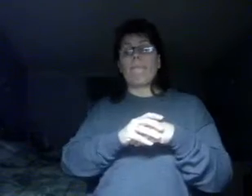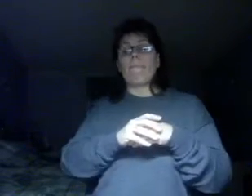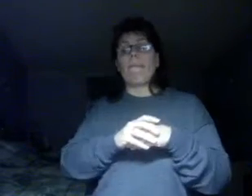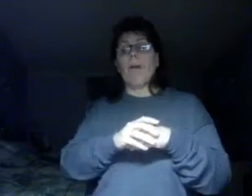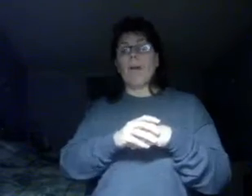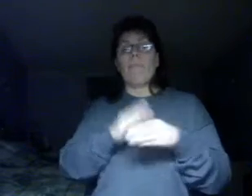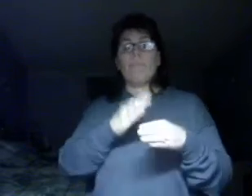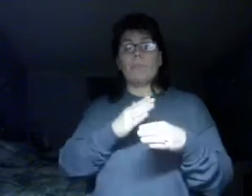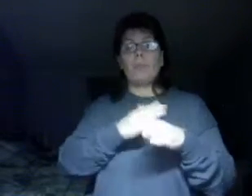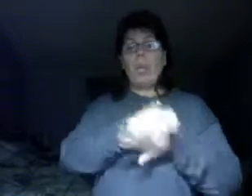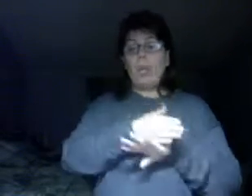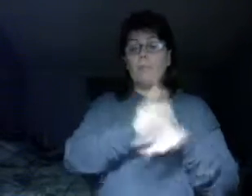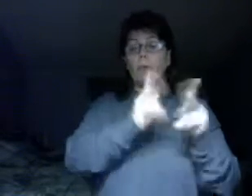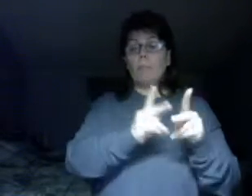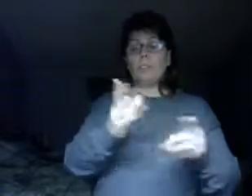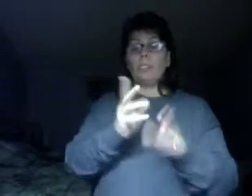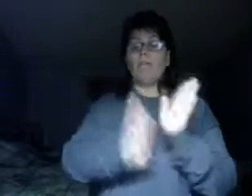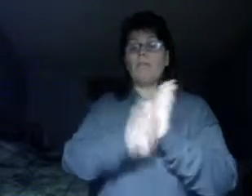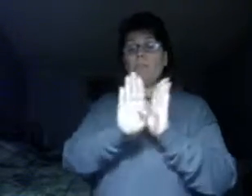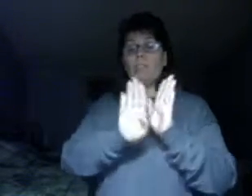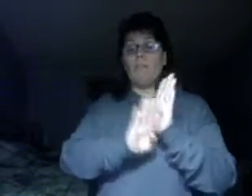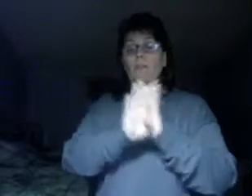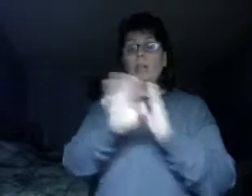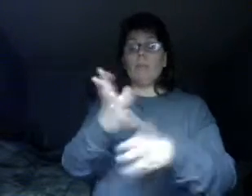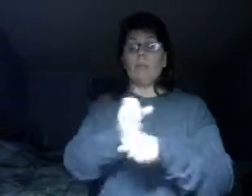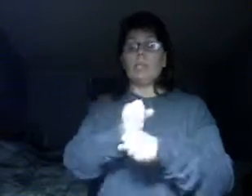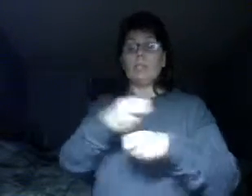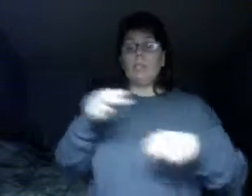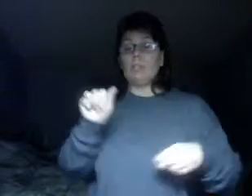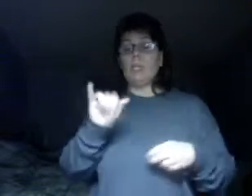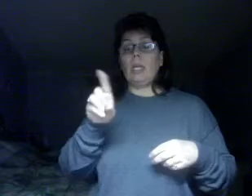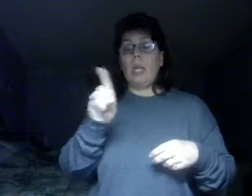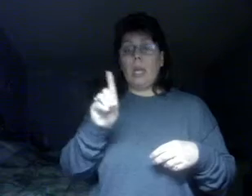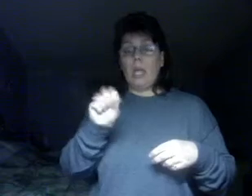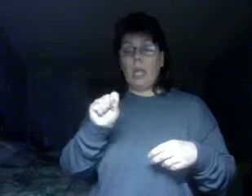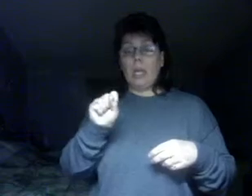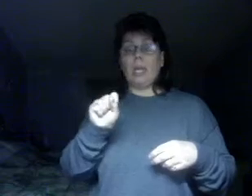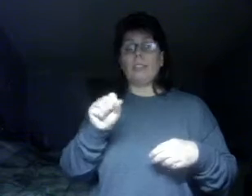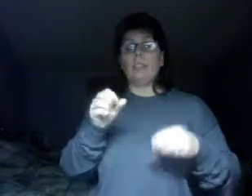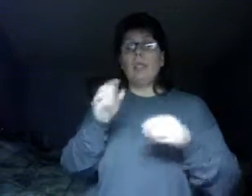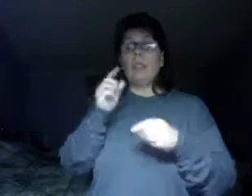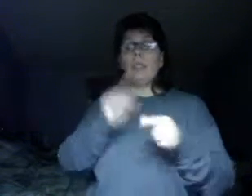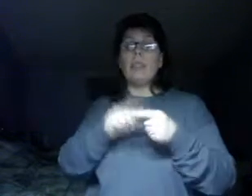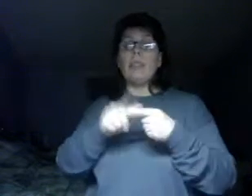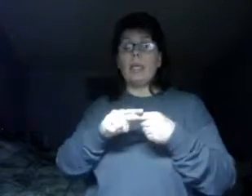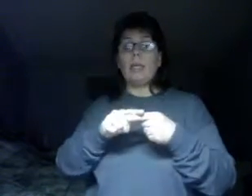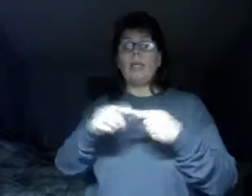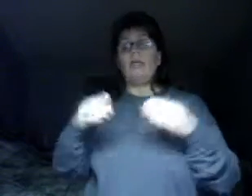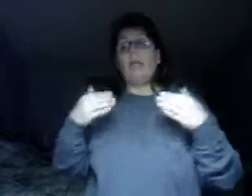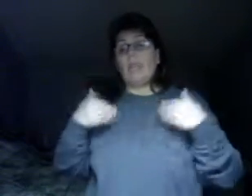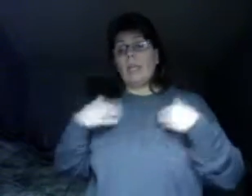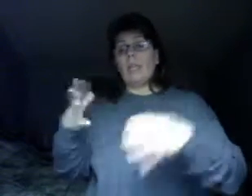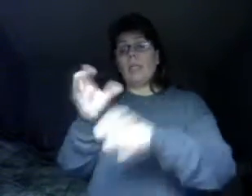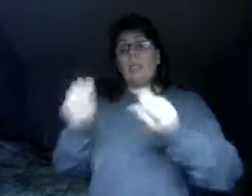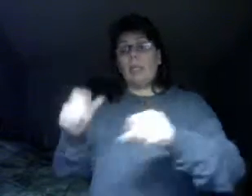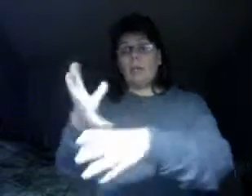Their immune system has been totally compromised. They are open to infection. That's a chronology of HIV infection. That's what can